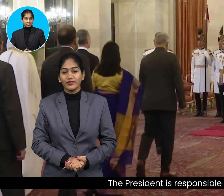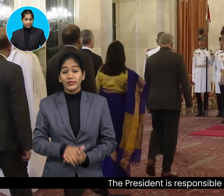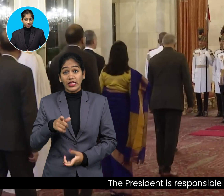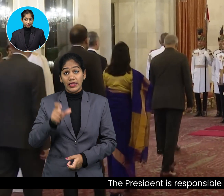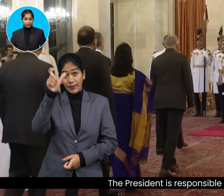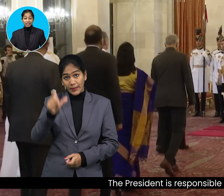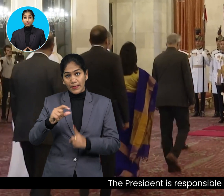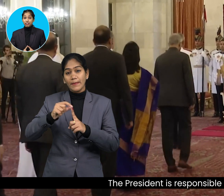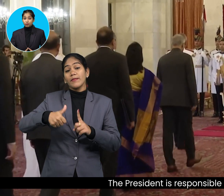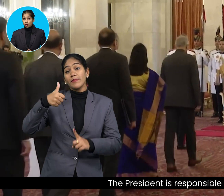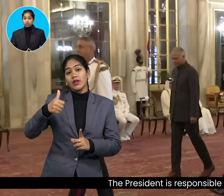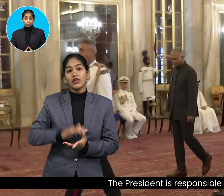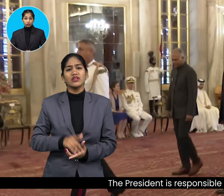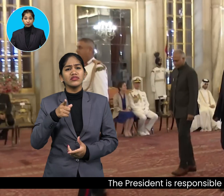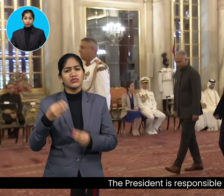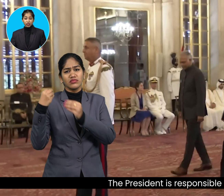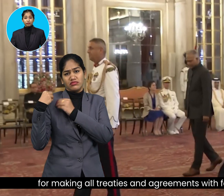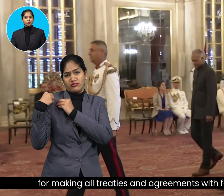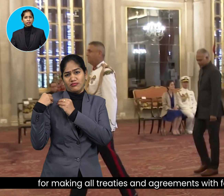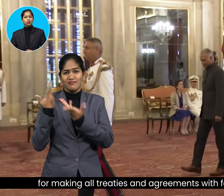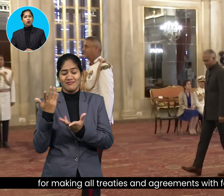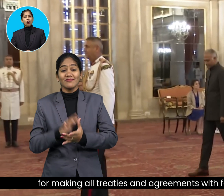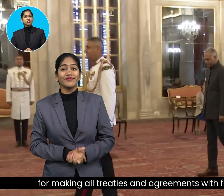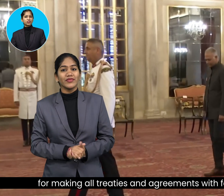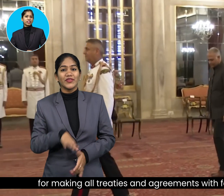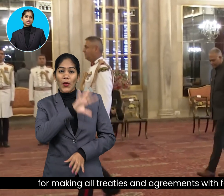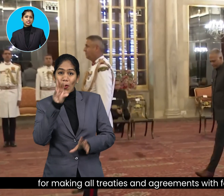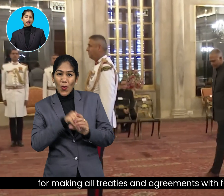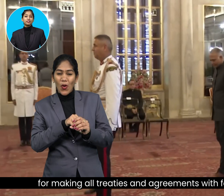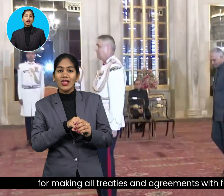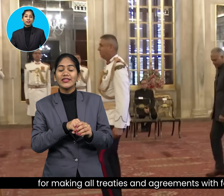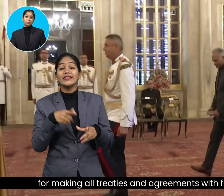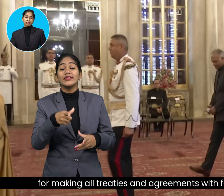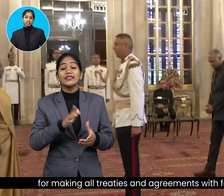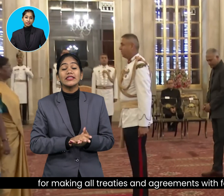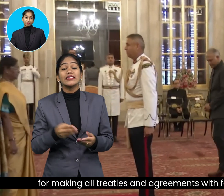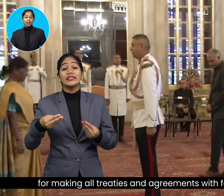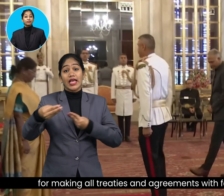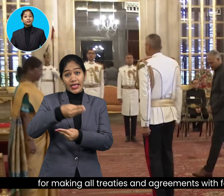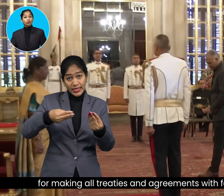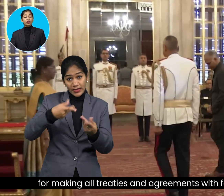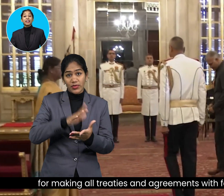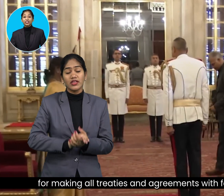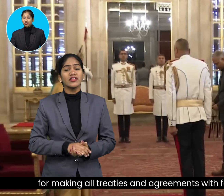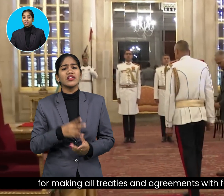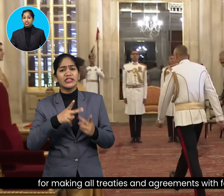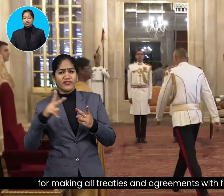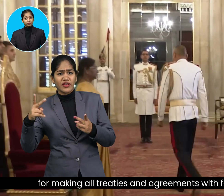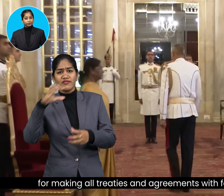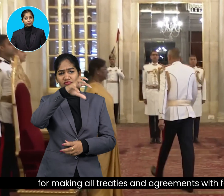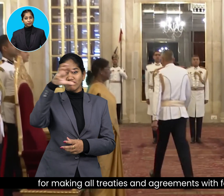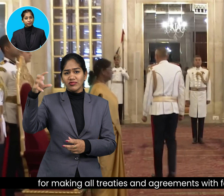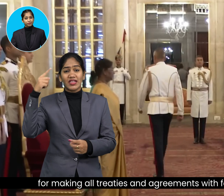The President is responsible for making all treaties and agreements with foreign